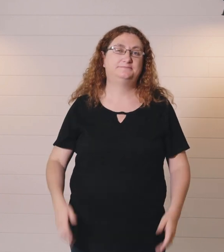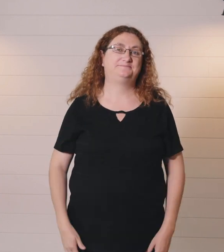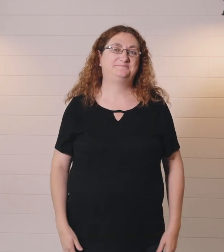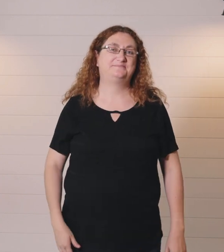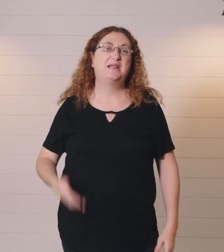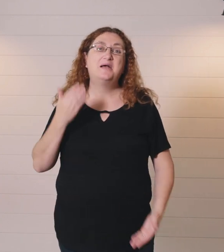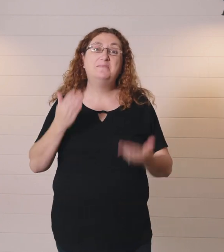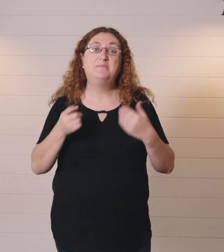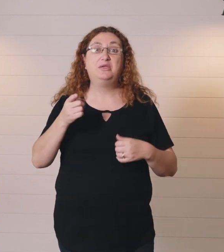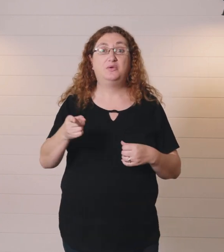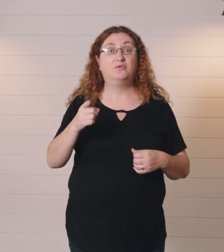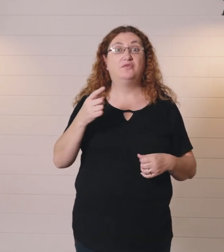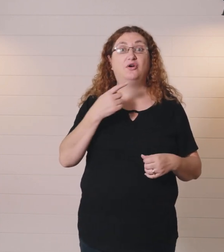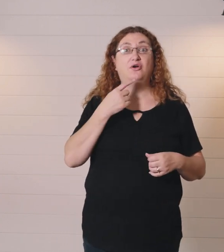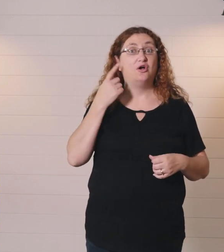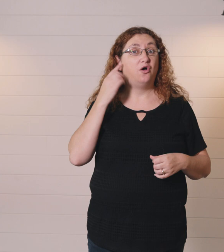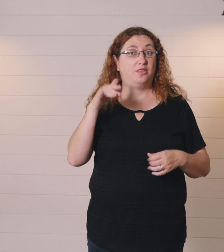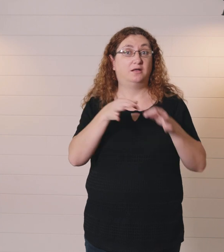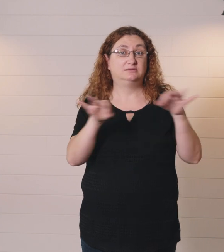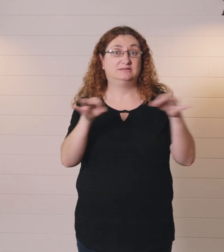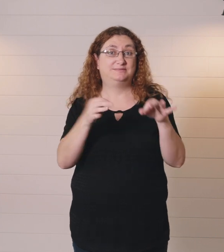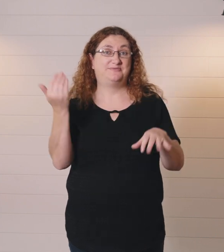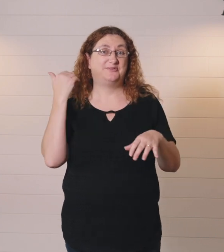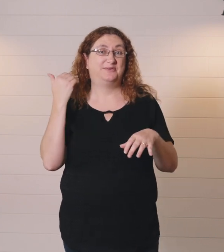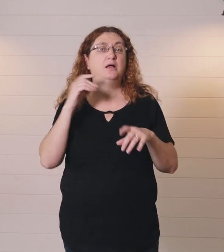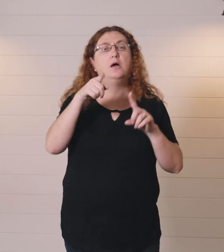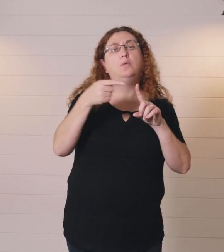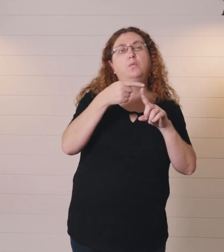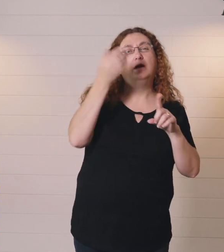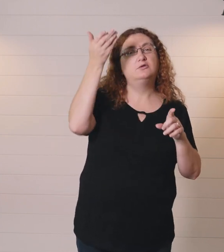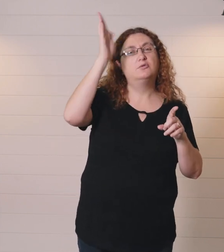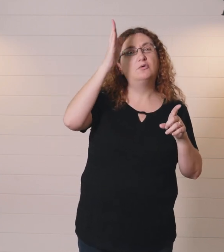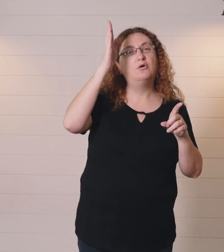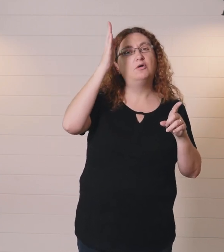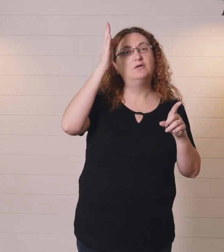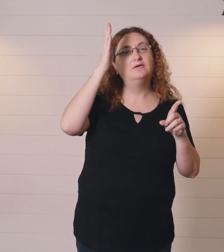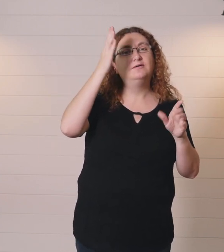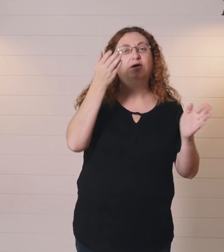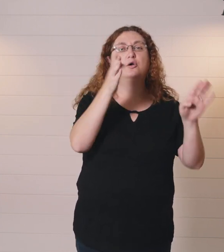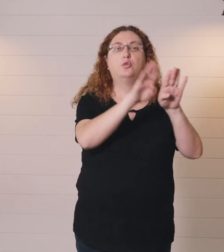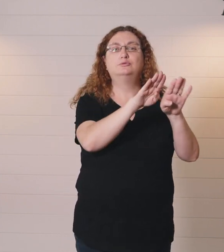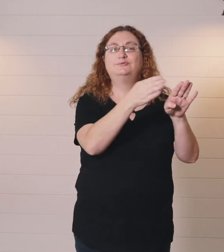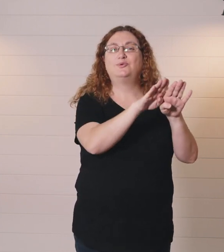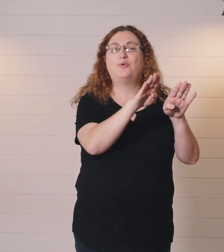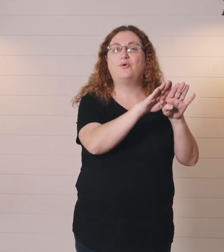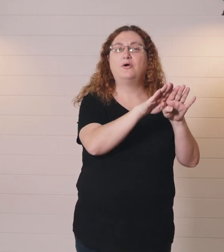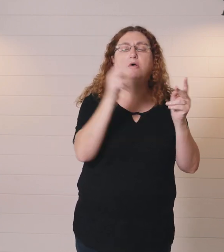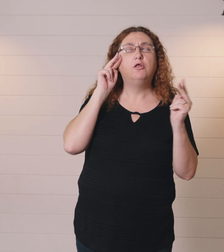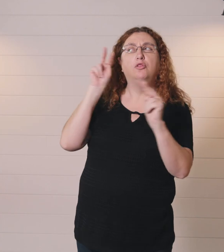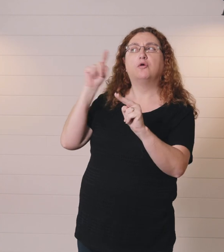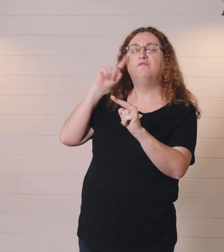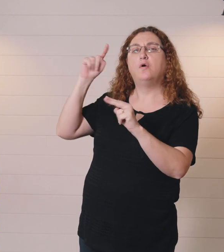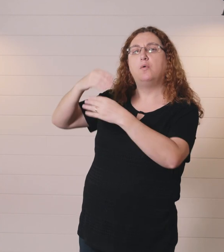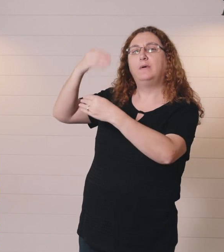Maybe you've heard the old saying, or maybe I'm just old: when God closes a door, look for an open